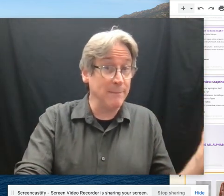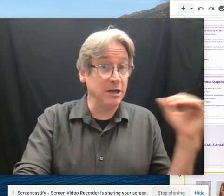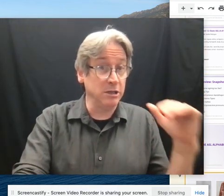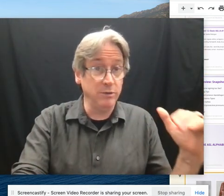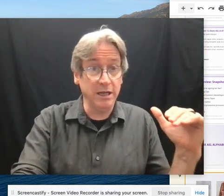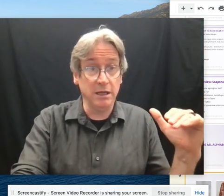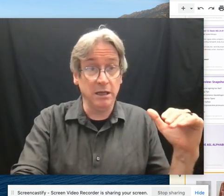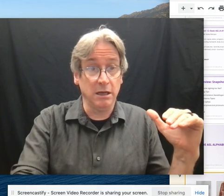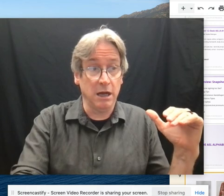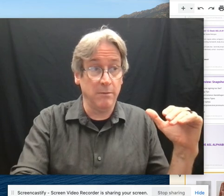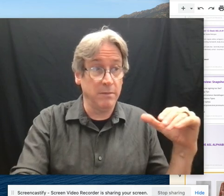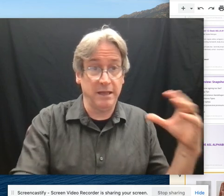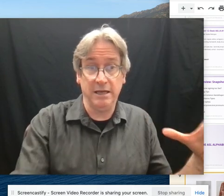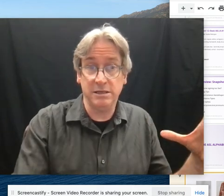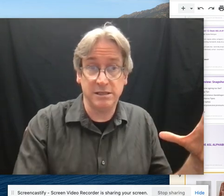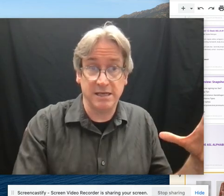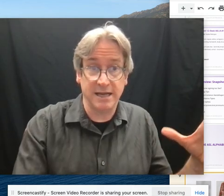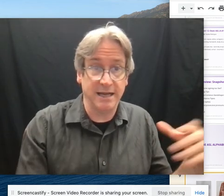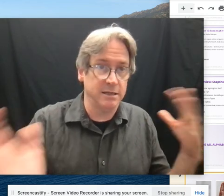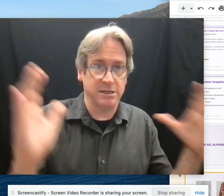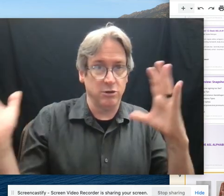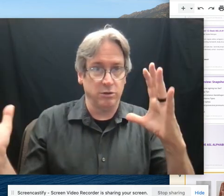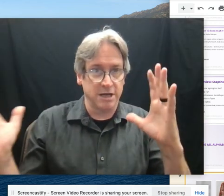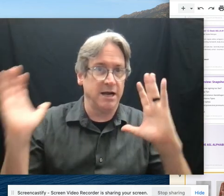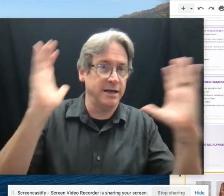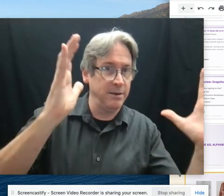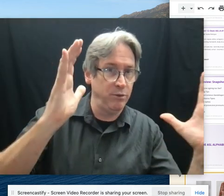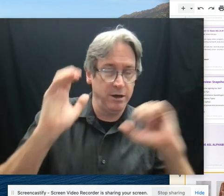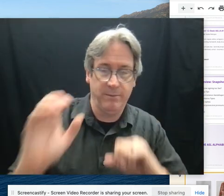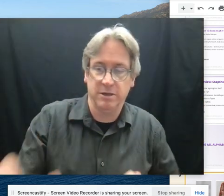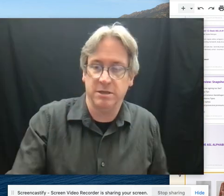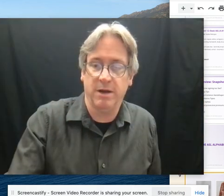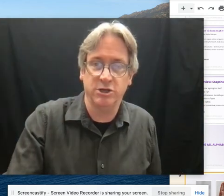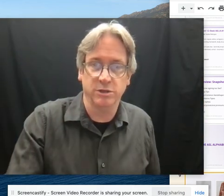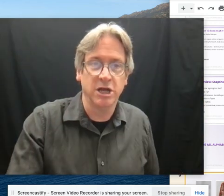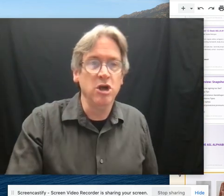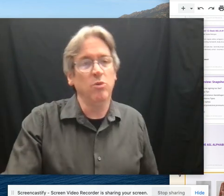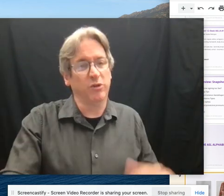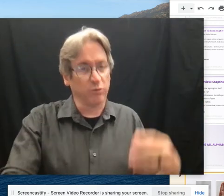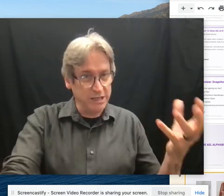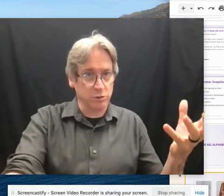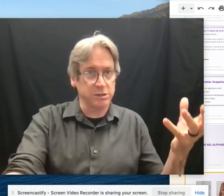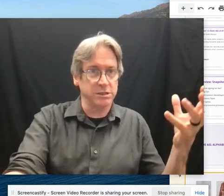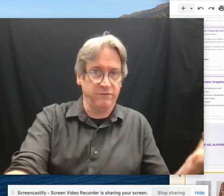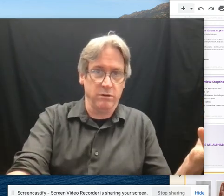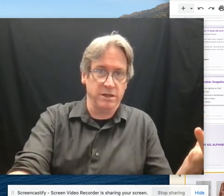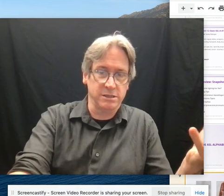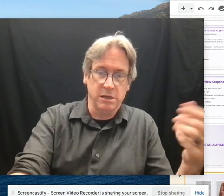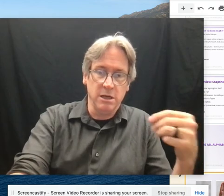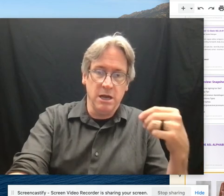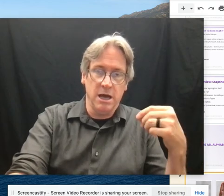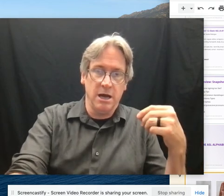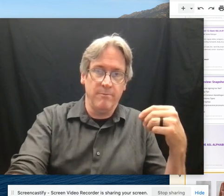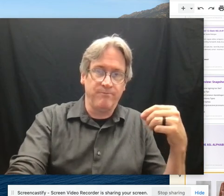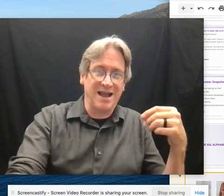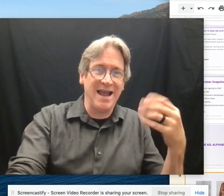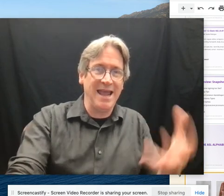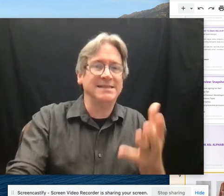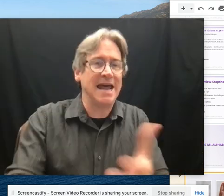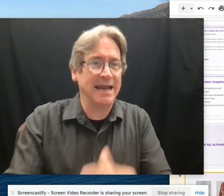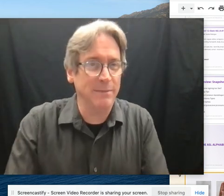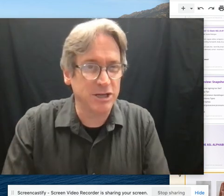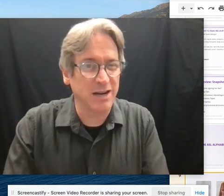here, I'm including links as I get this Google Doc, and I can put it up into the modules with resources for this.